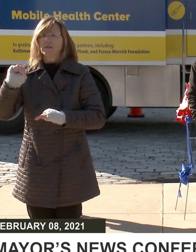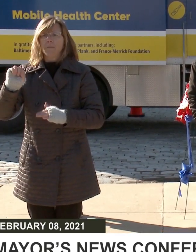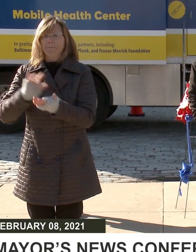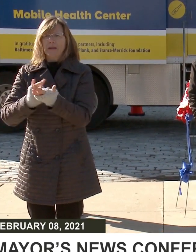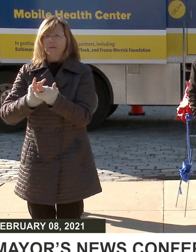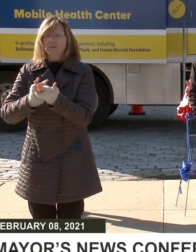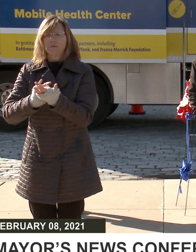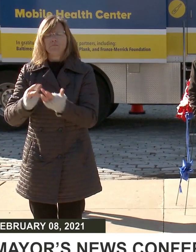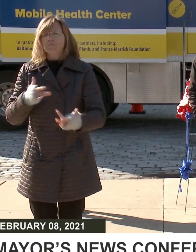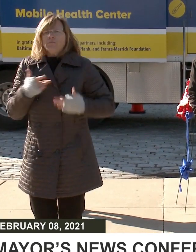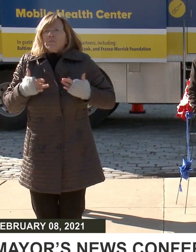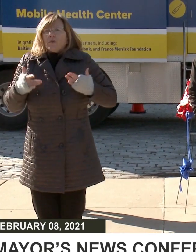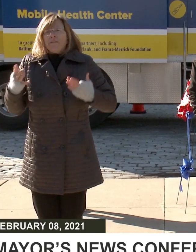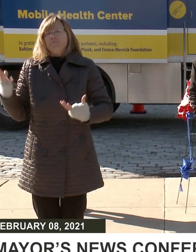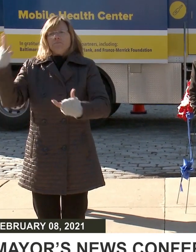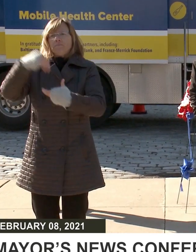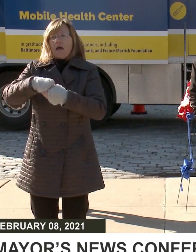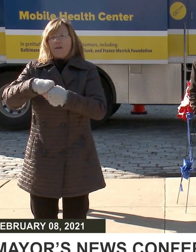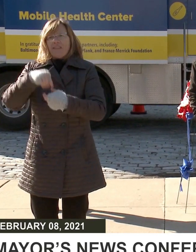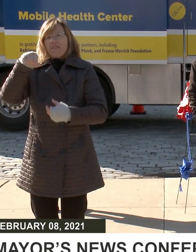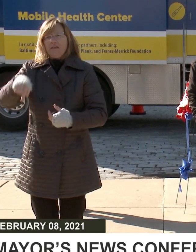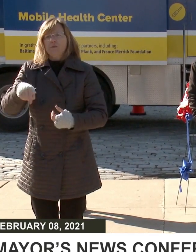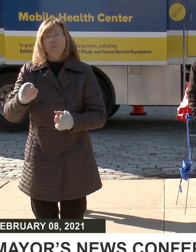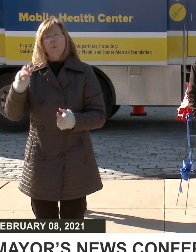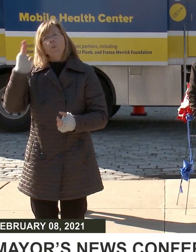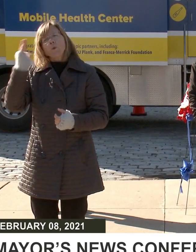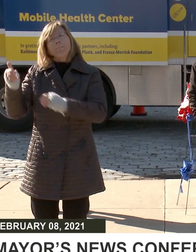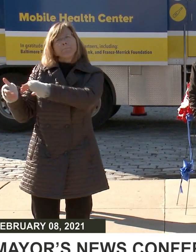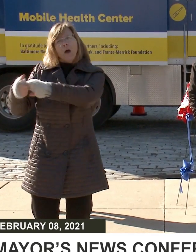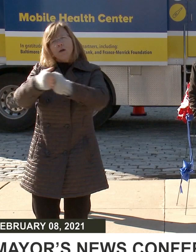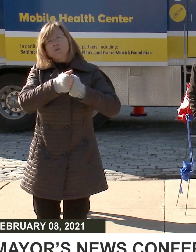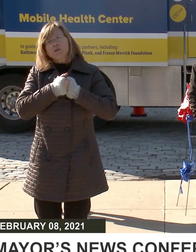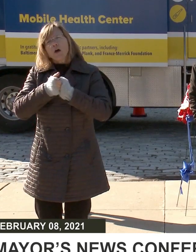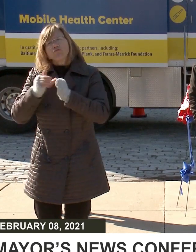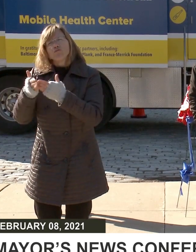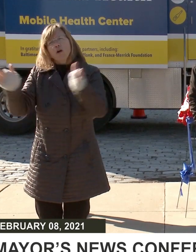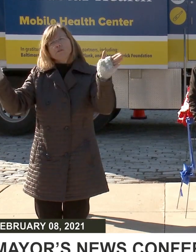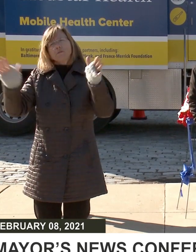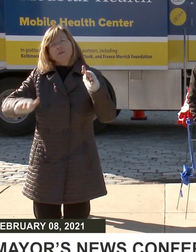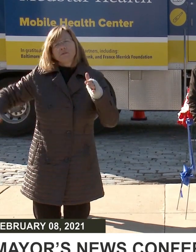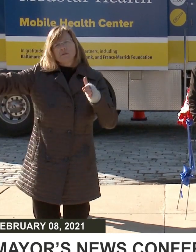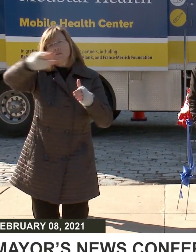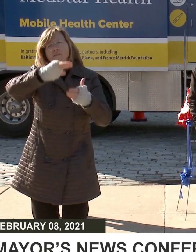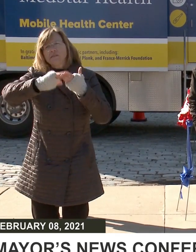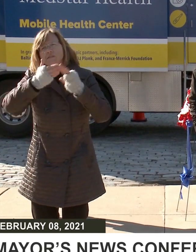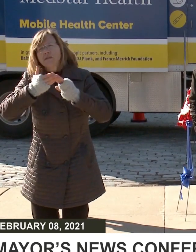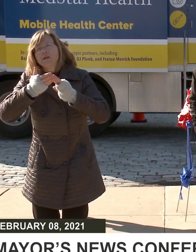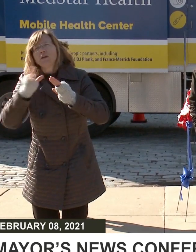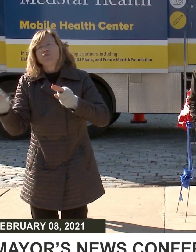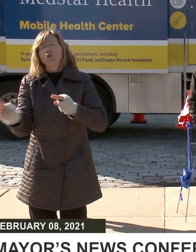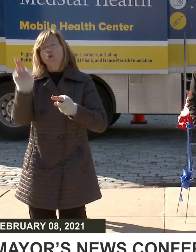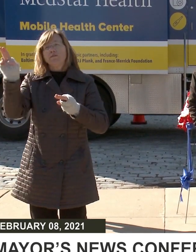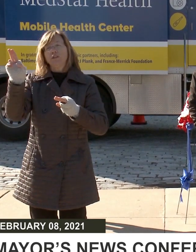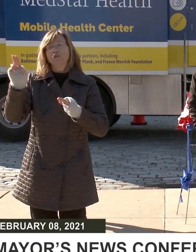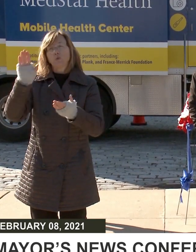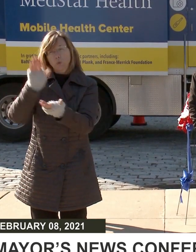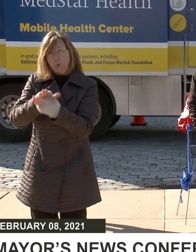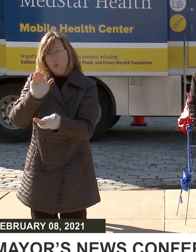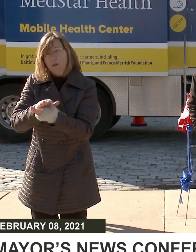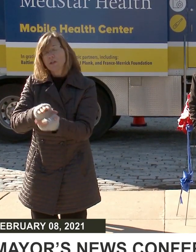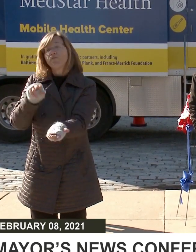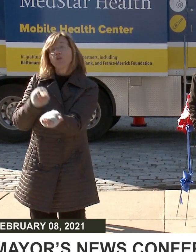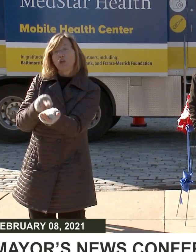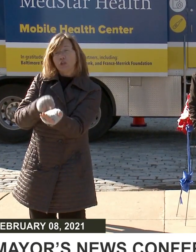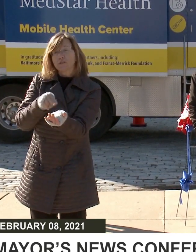this opportunity. We will be collaborating across the city with our health system, with our university, our schools of nursing, medicine, and public